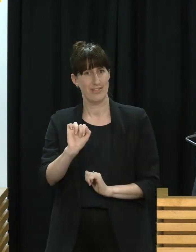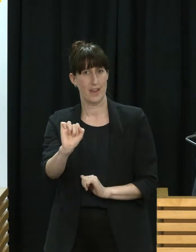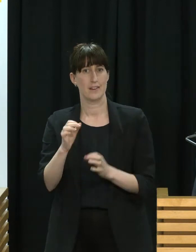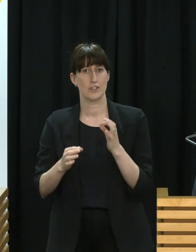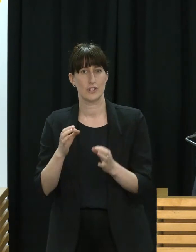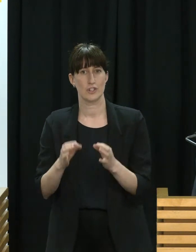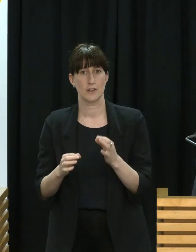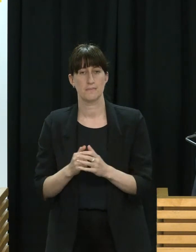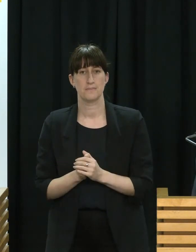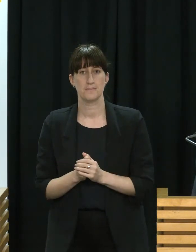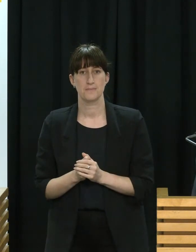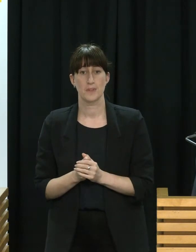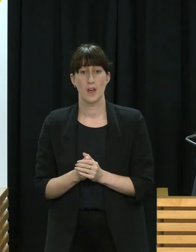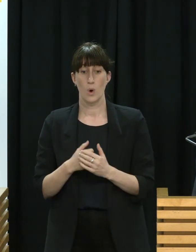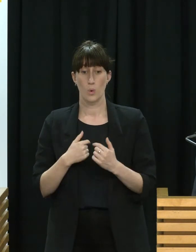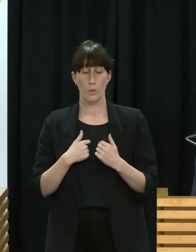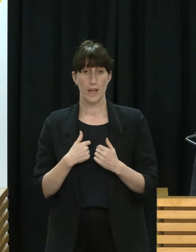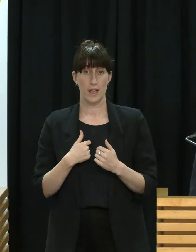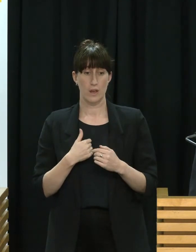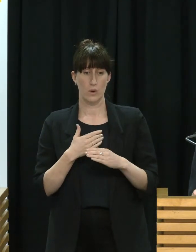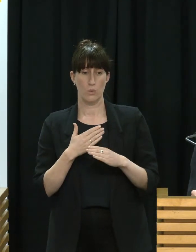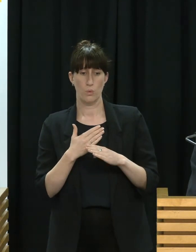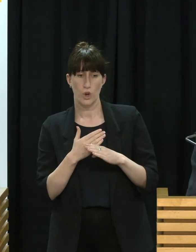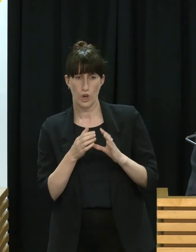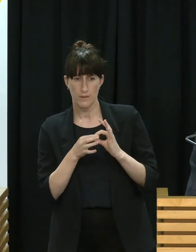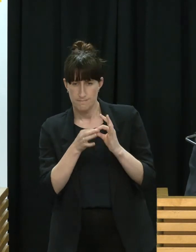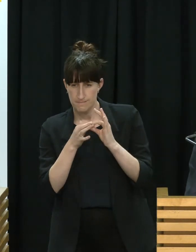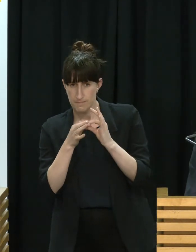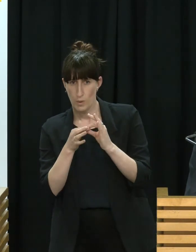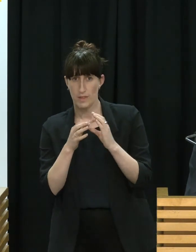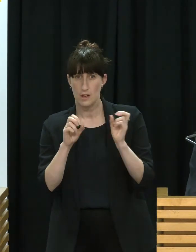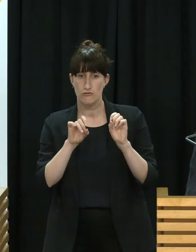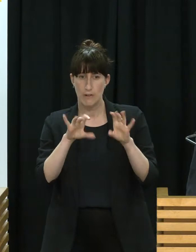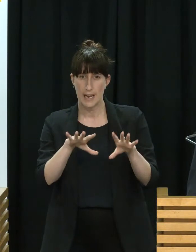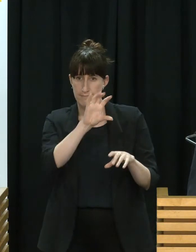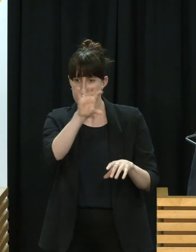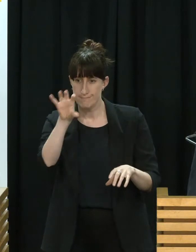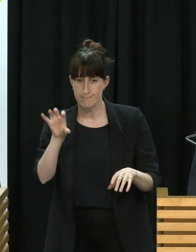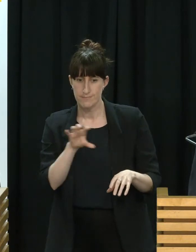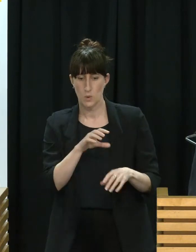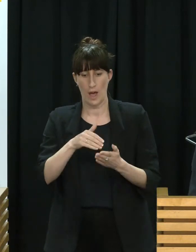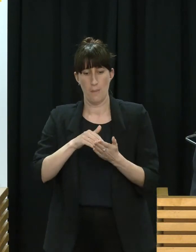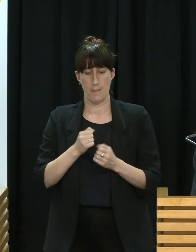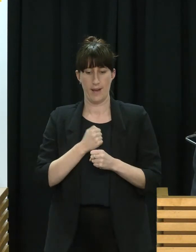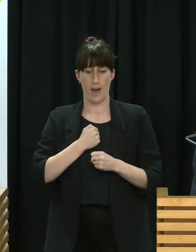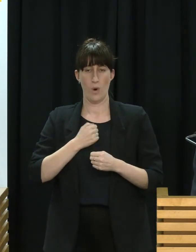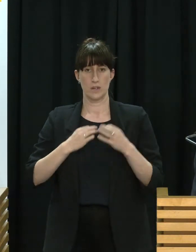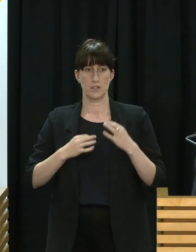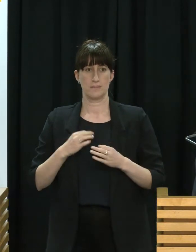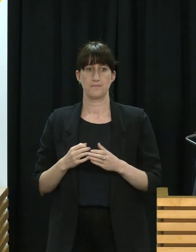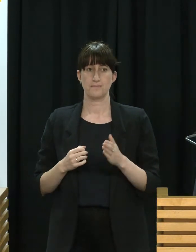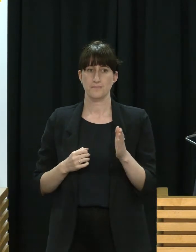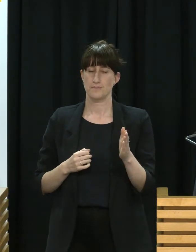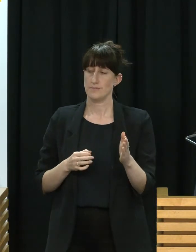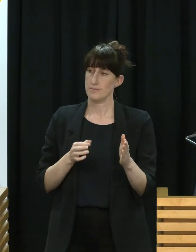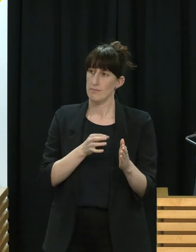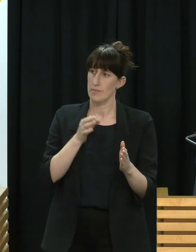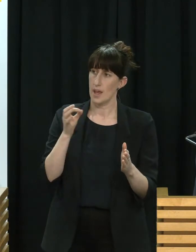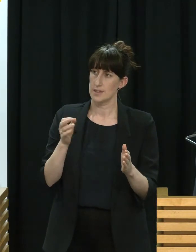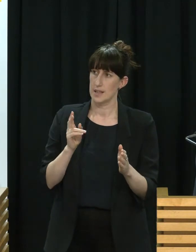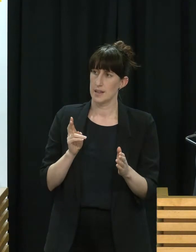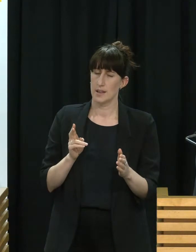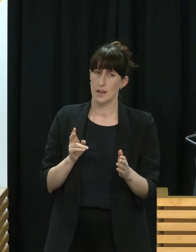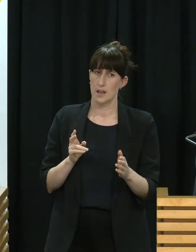Australian states to get the information that we need in order to be able to make decisions for New Zealand. Why did you extend that quarantine-free